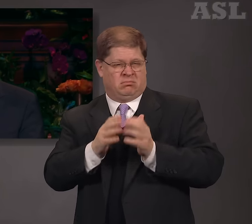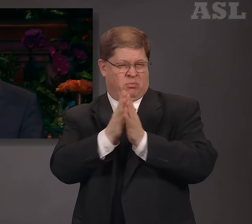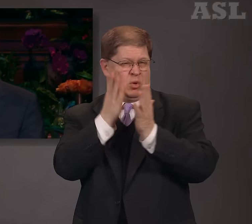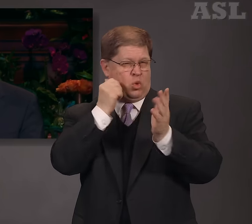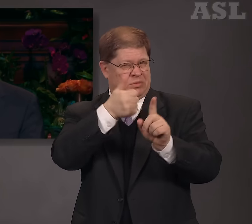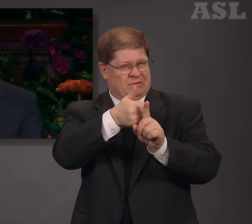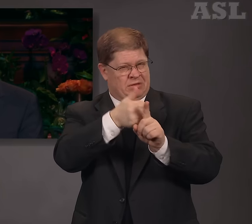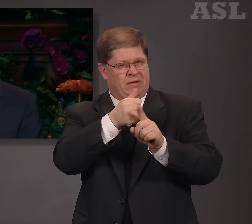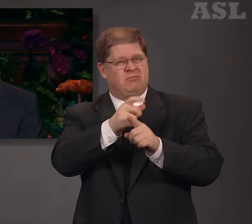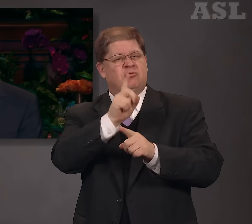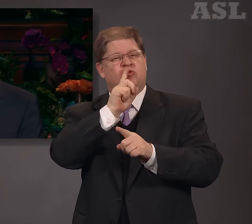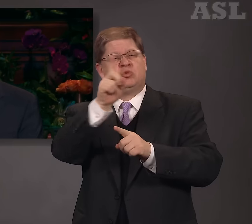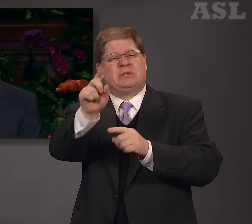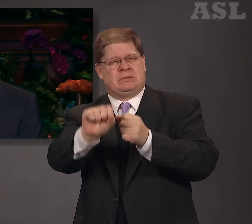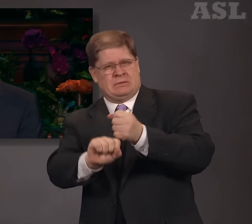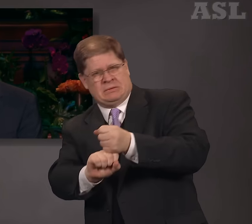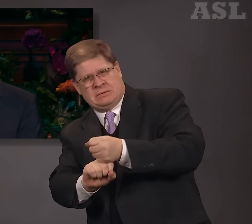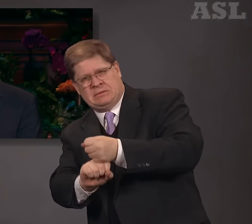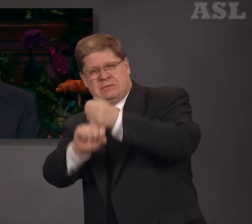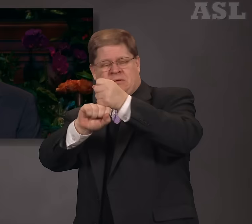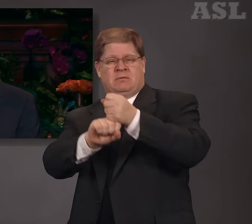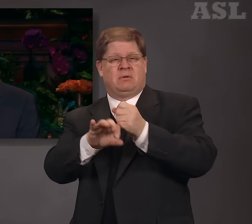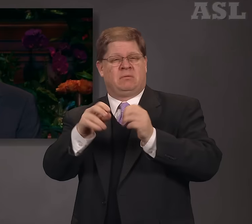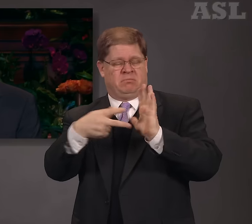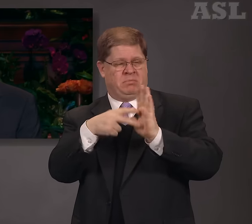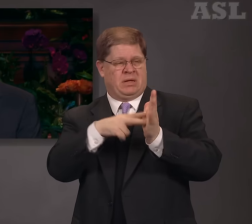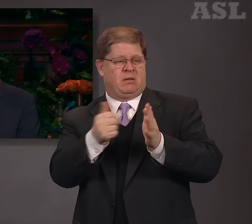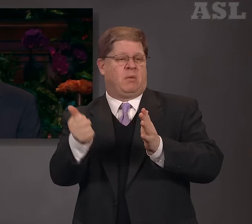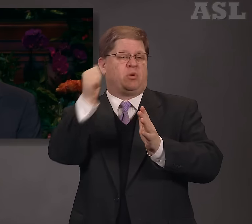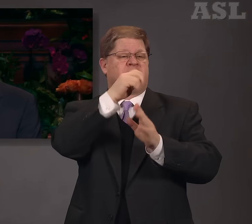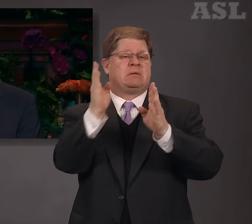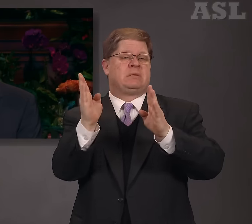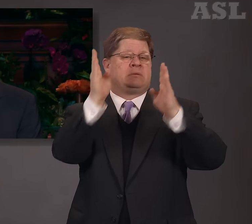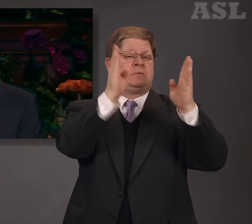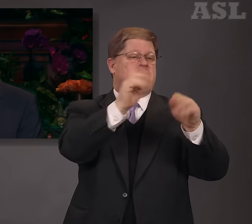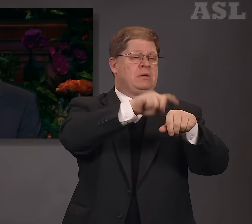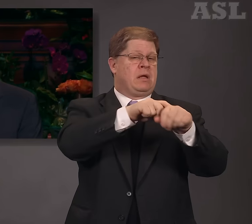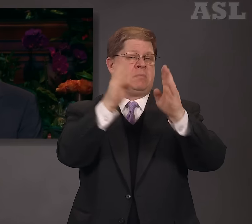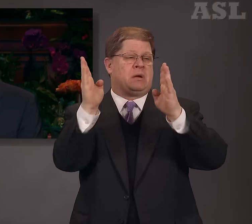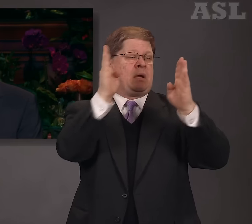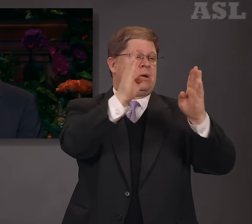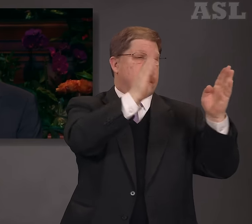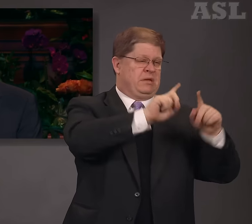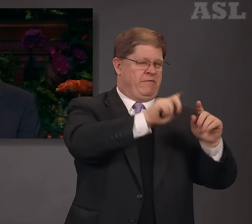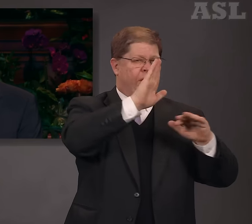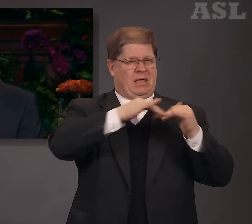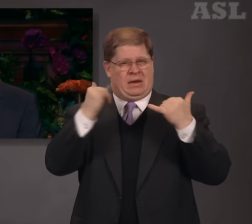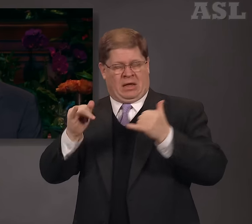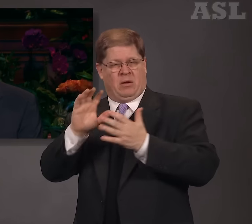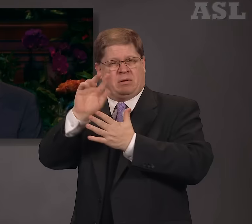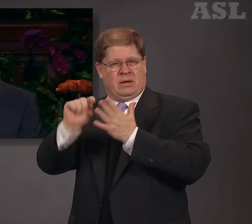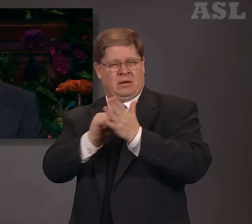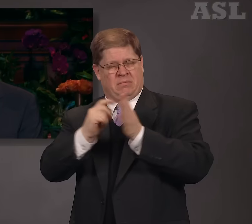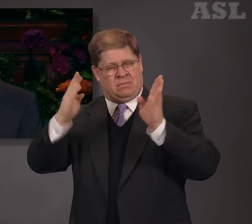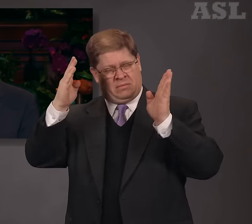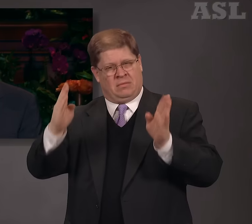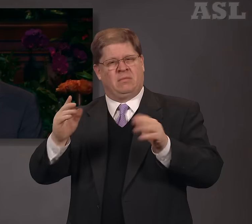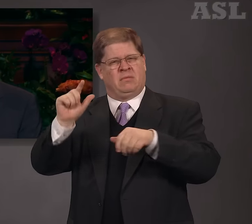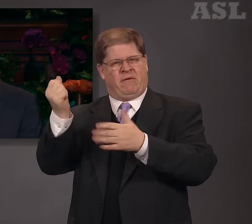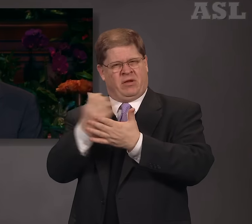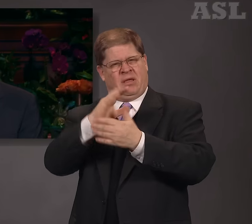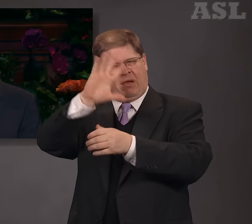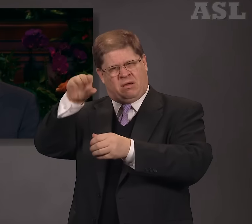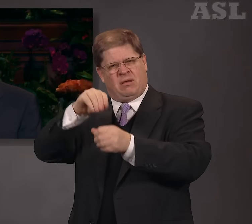keystone that makes this dispensation different from all previous dispensations. As we study the Book of Mormon and follow the